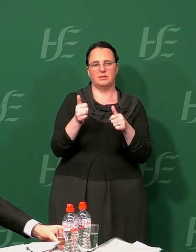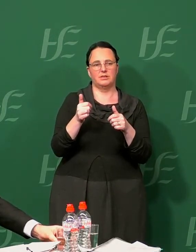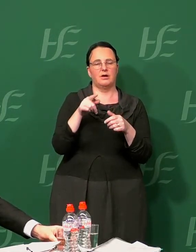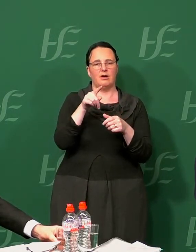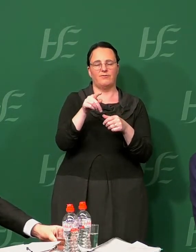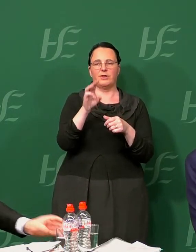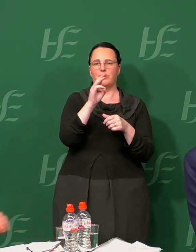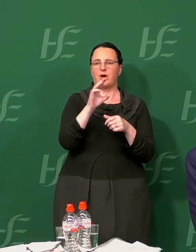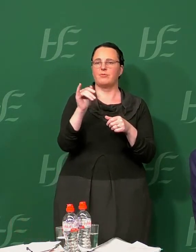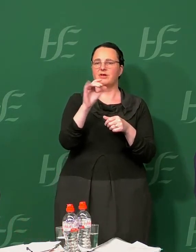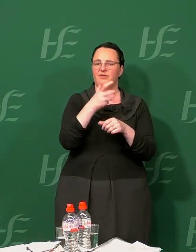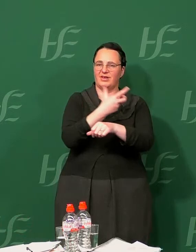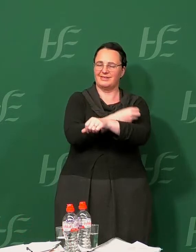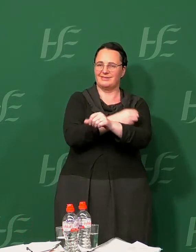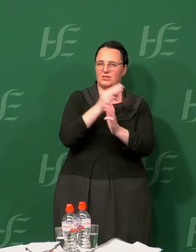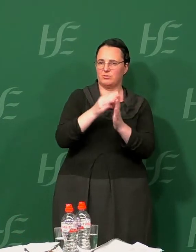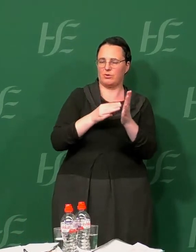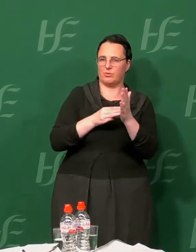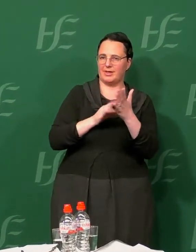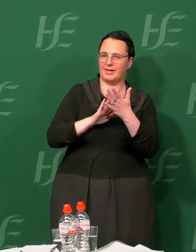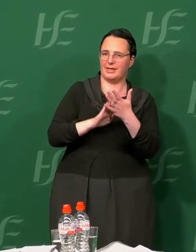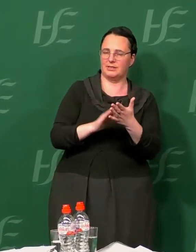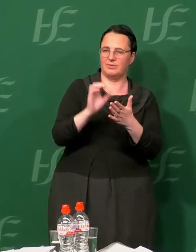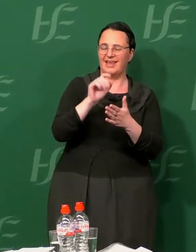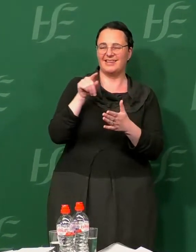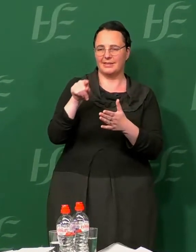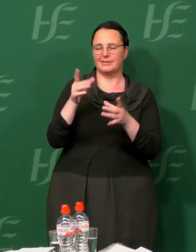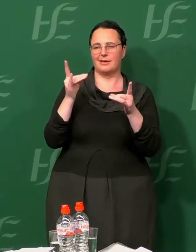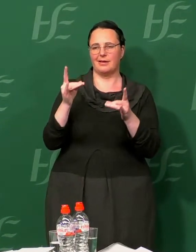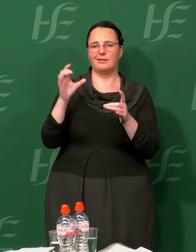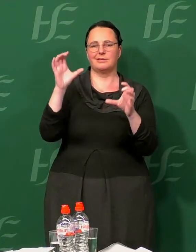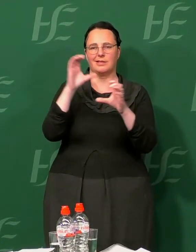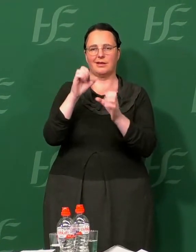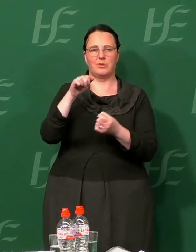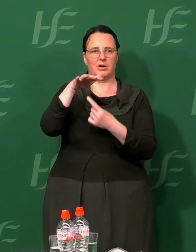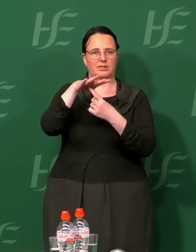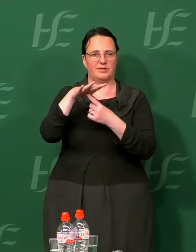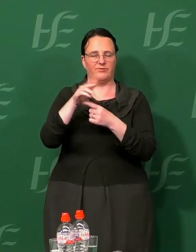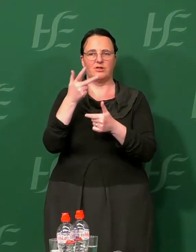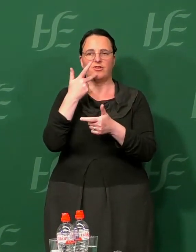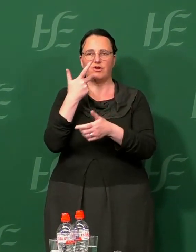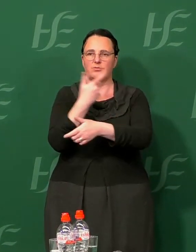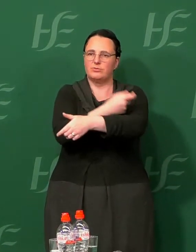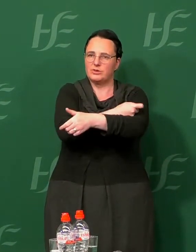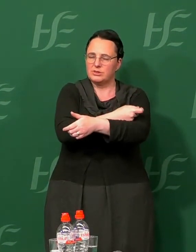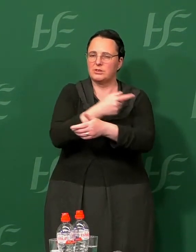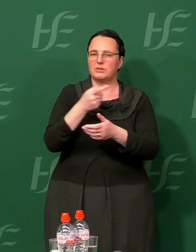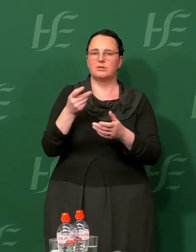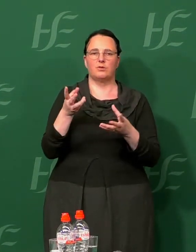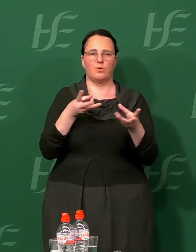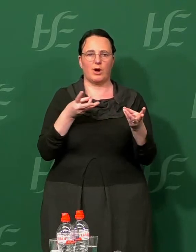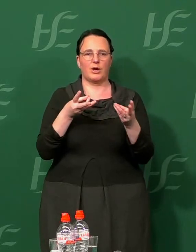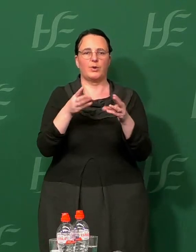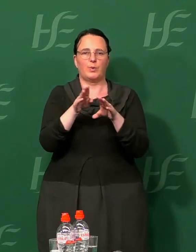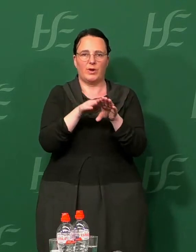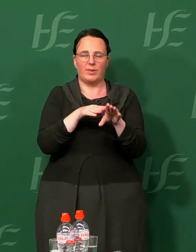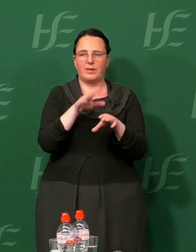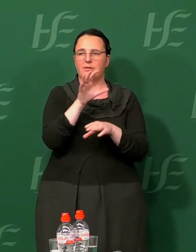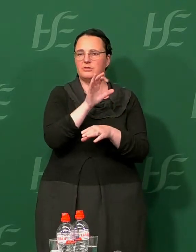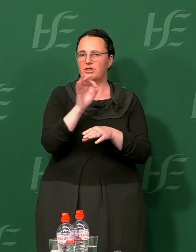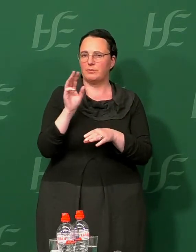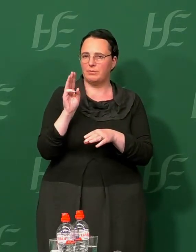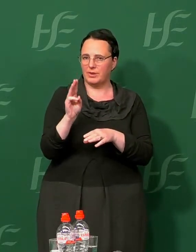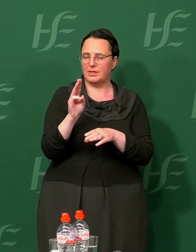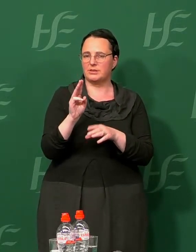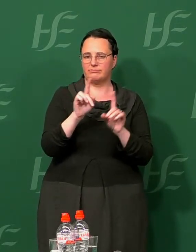primary vaccination programs against the Omicron variant, this is a healthcare priority. And it's reflected in our work with GPs in our agreement with them this